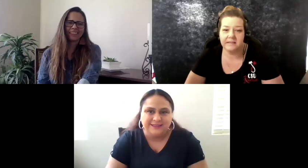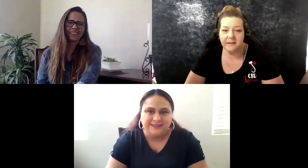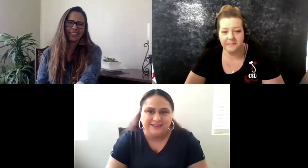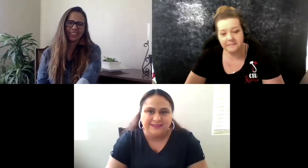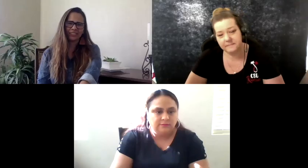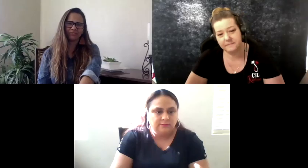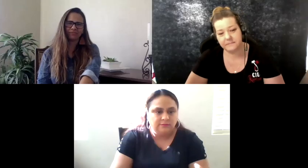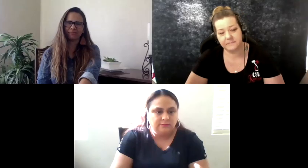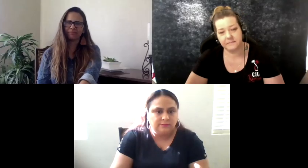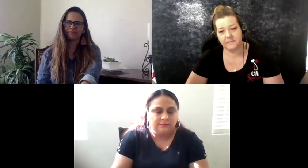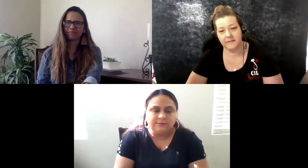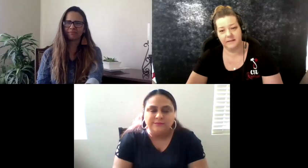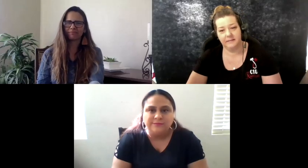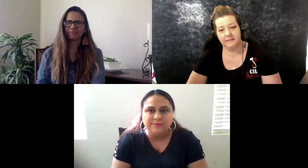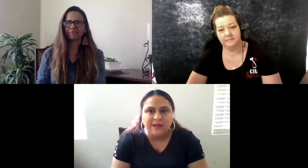Yiesell?